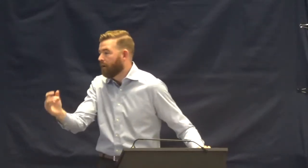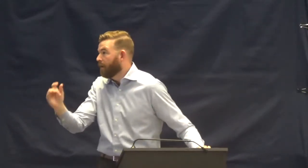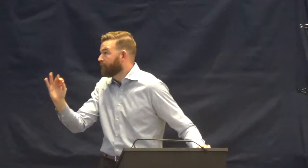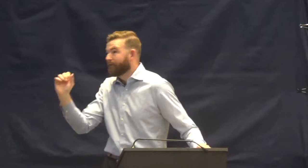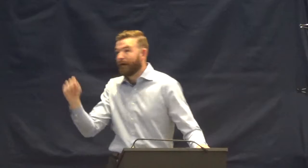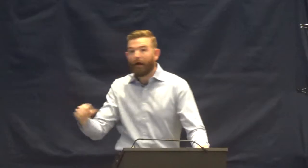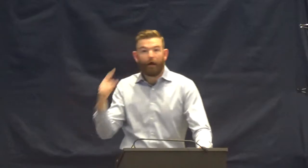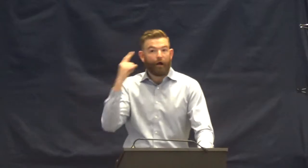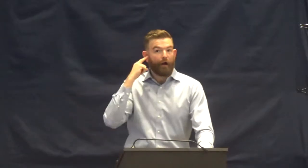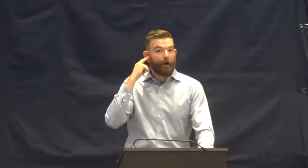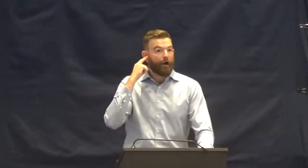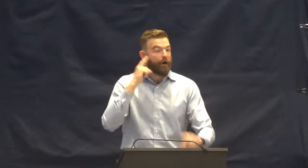So,